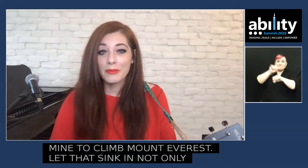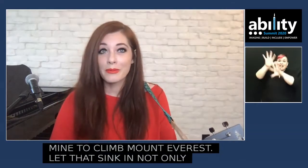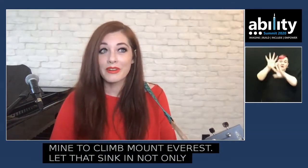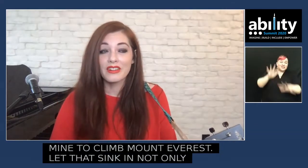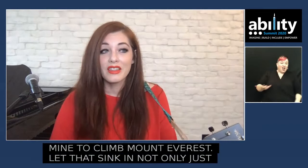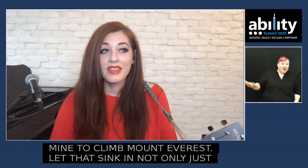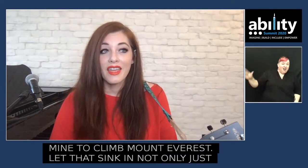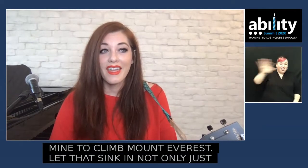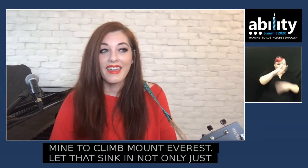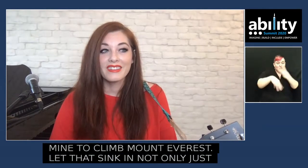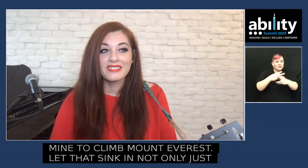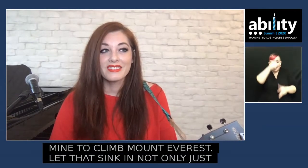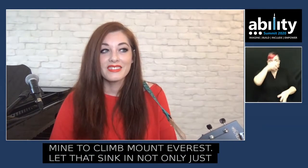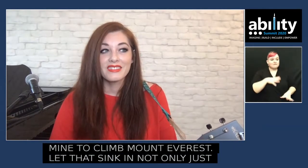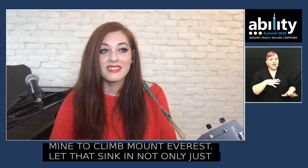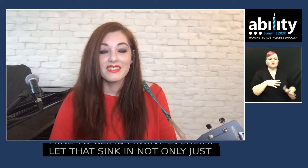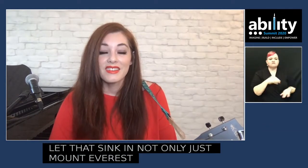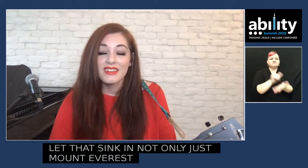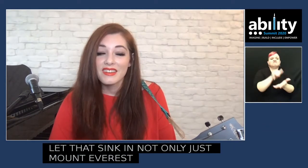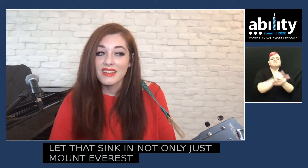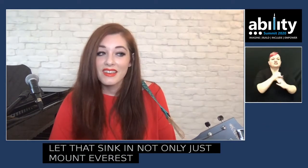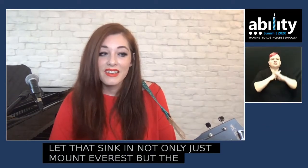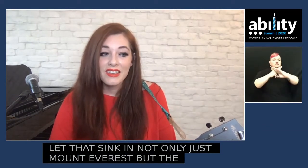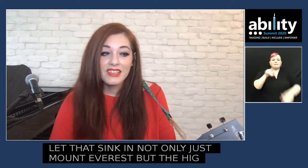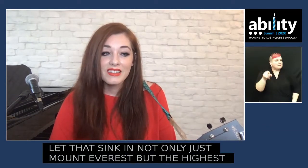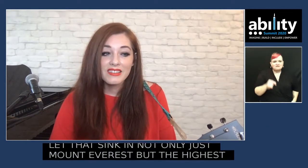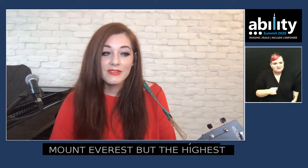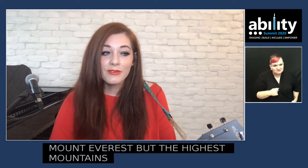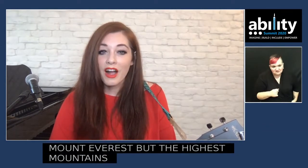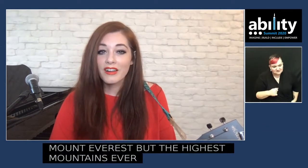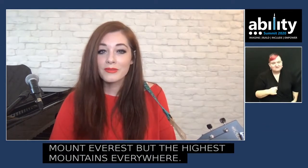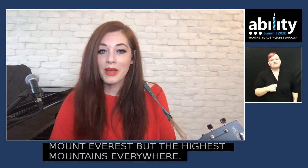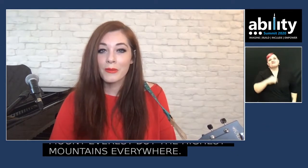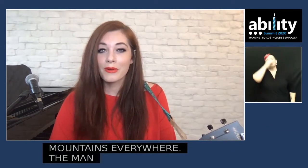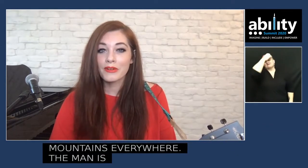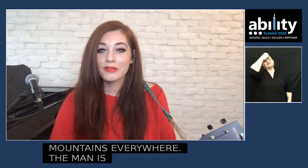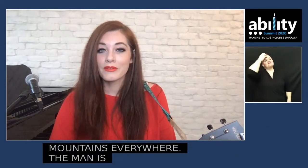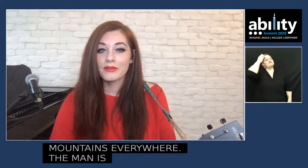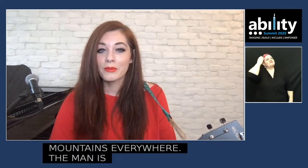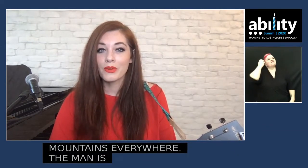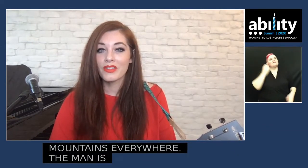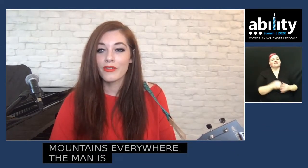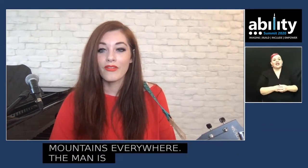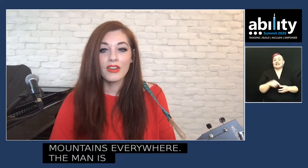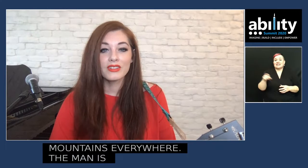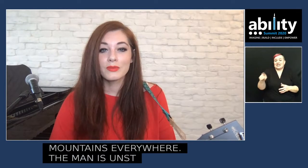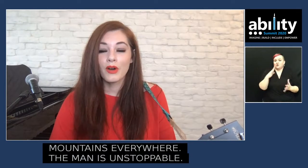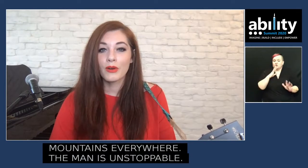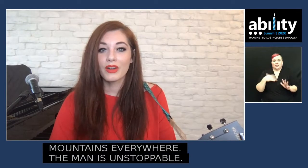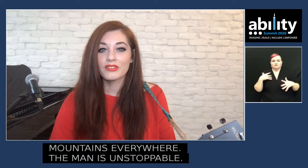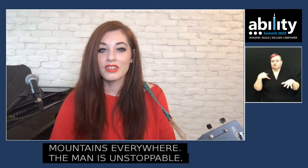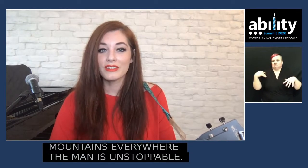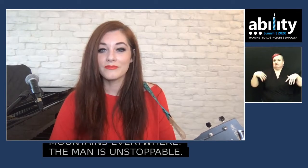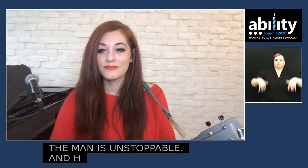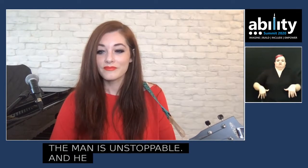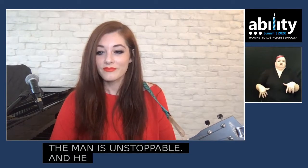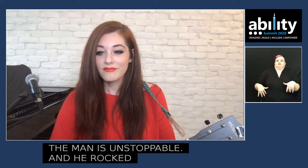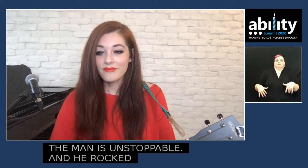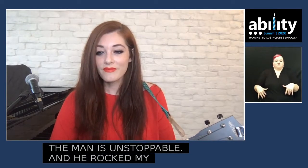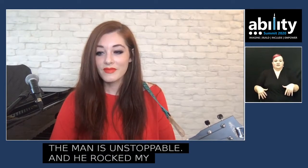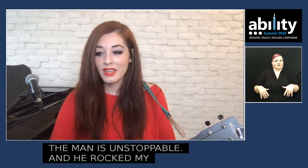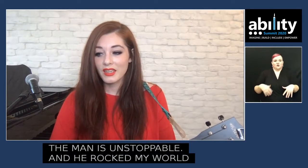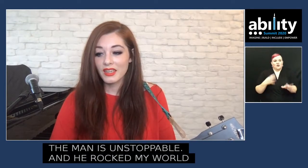is unstoppable. And he rocked my world with a very small